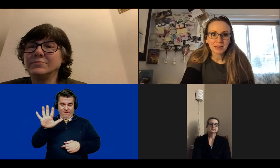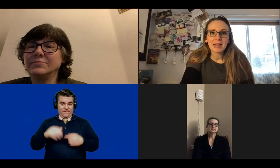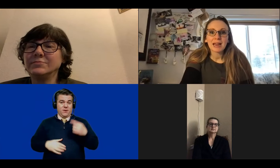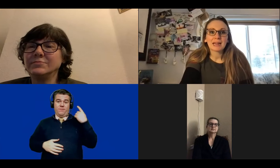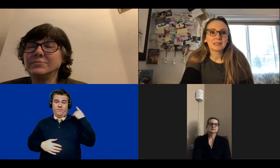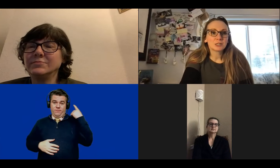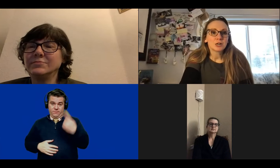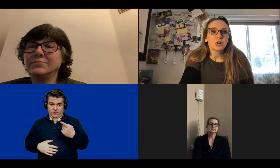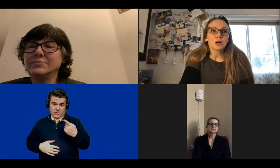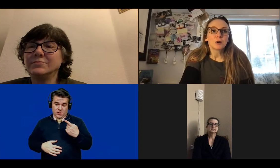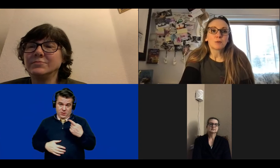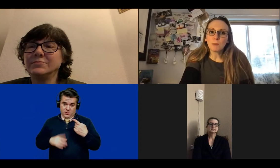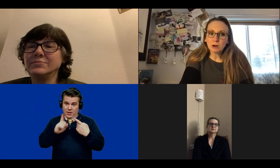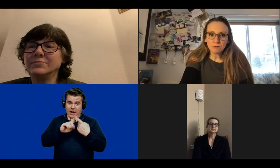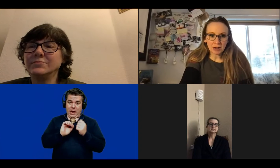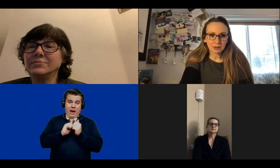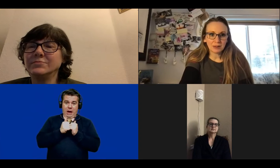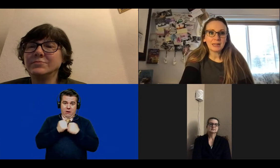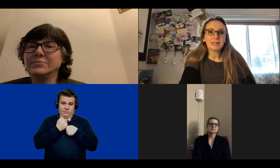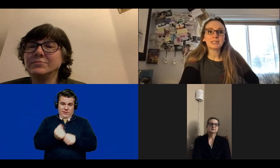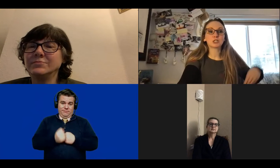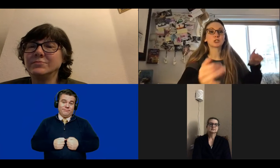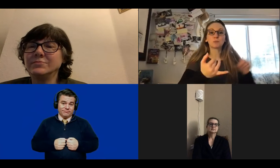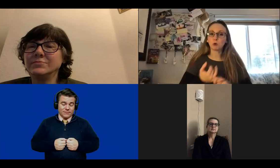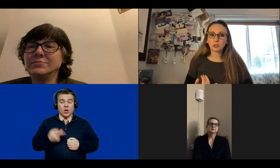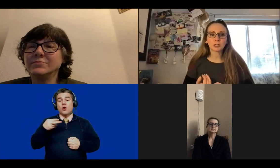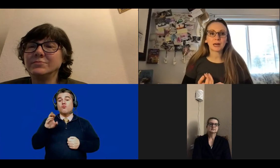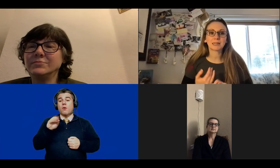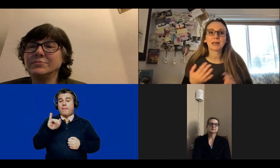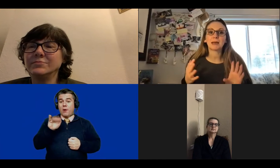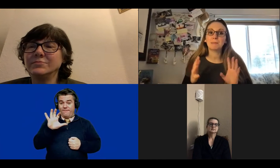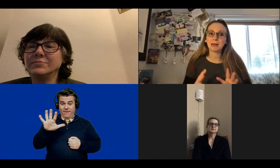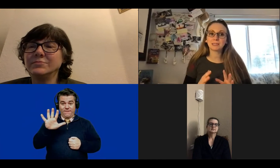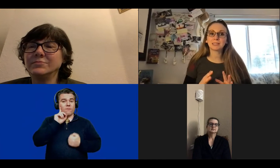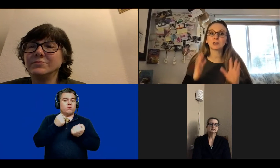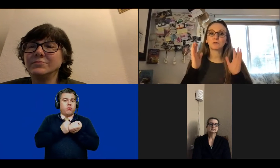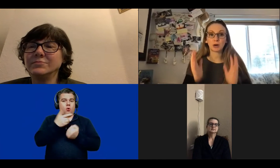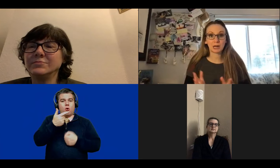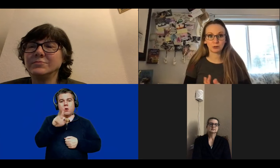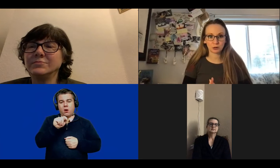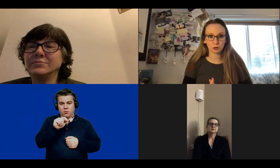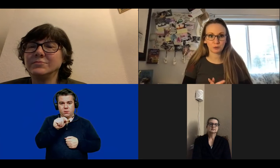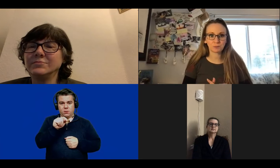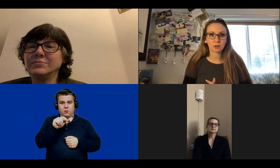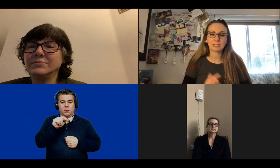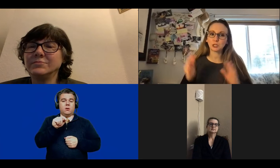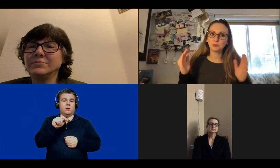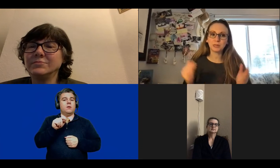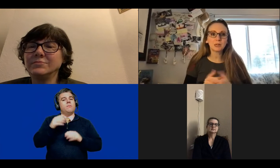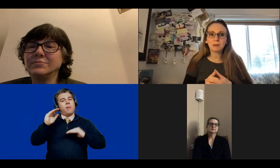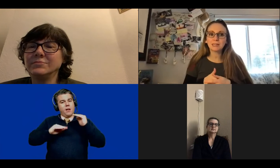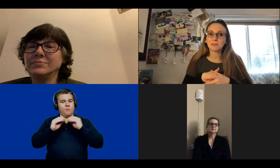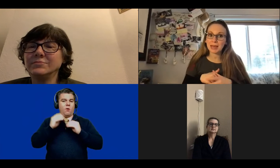developed. And PROBIO5 is to support your gut and balance it for a healthier you. It's